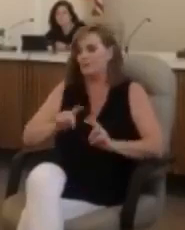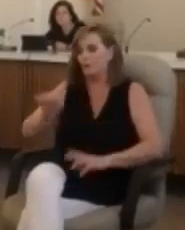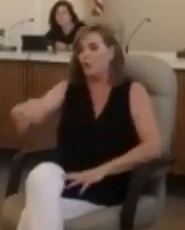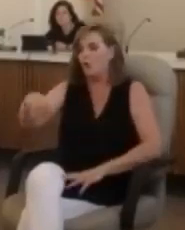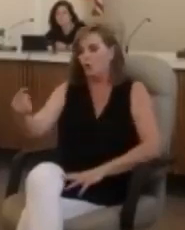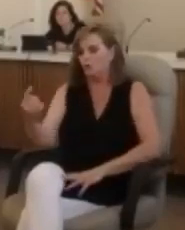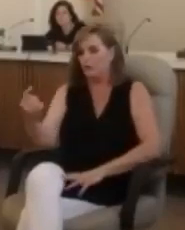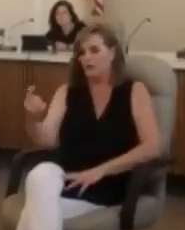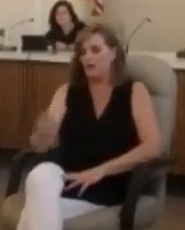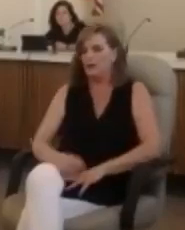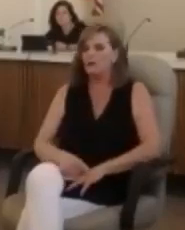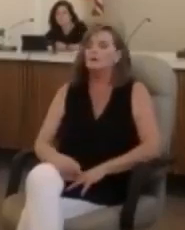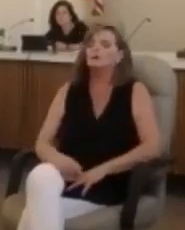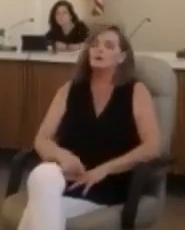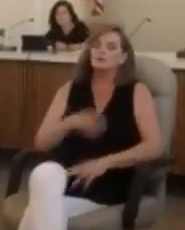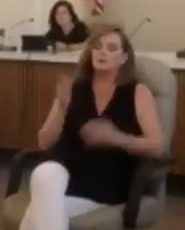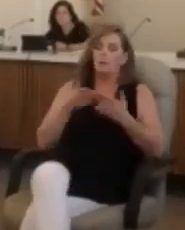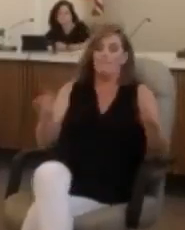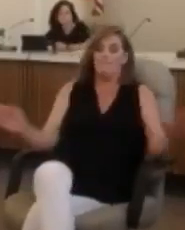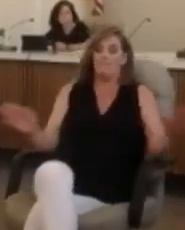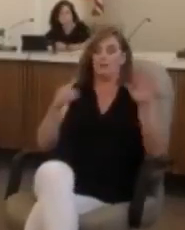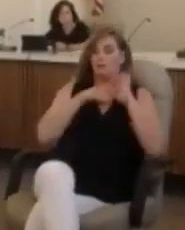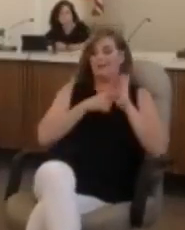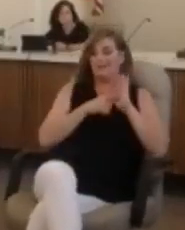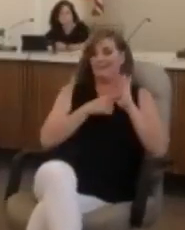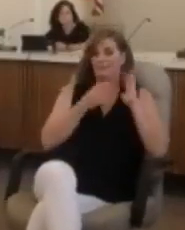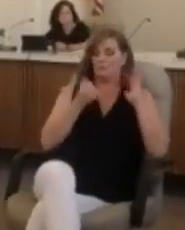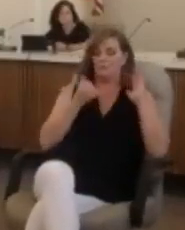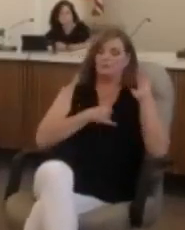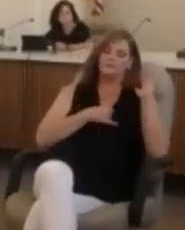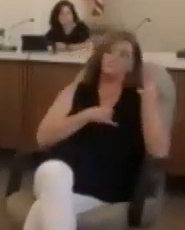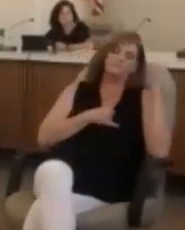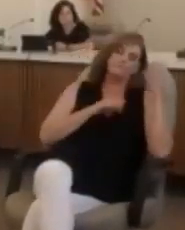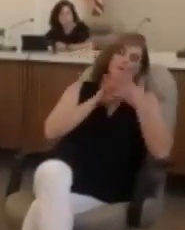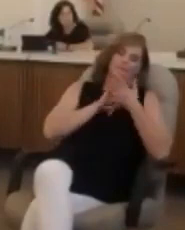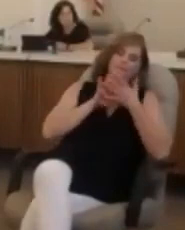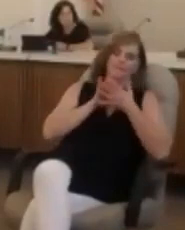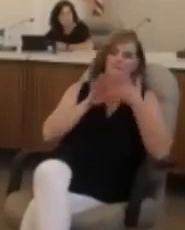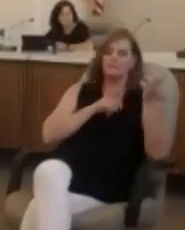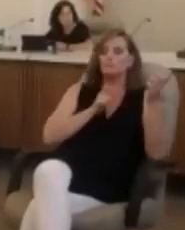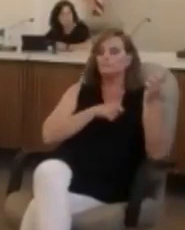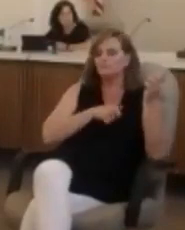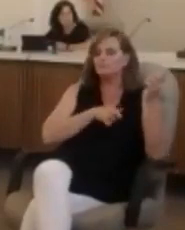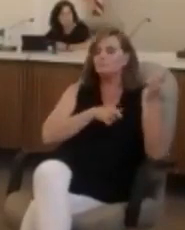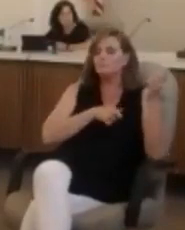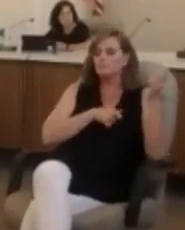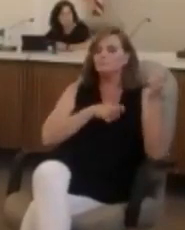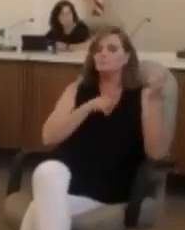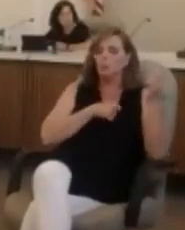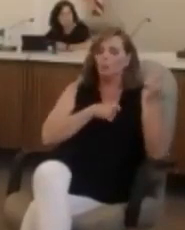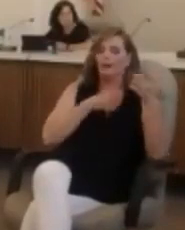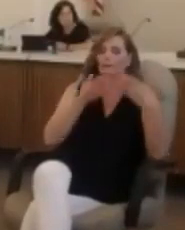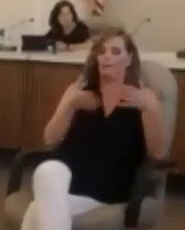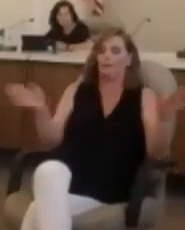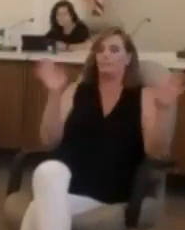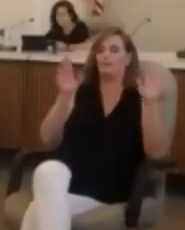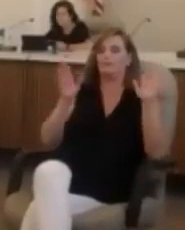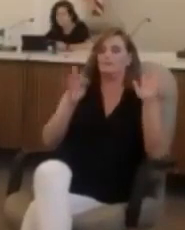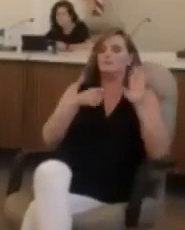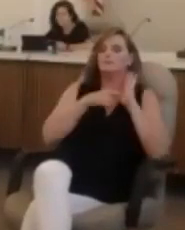only. Under public presentations, miscellaneous communications, we have no public presentations tonight,